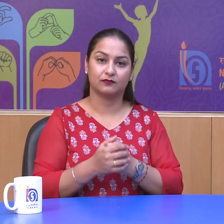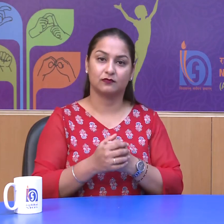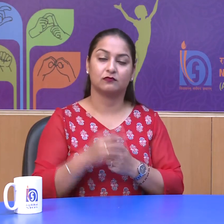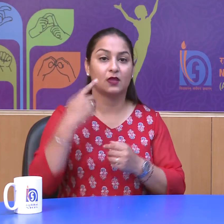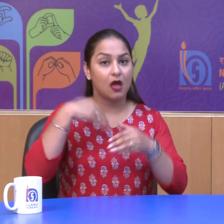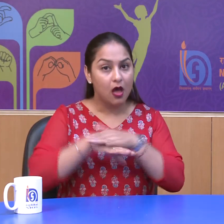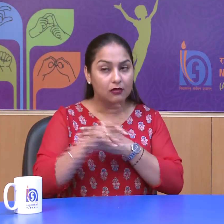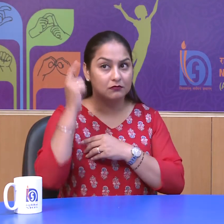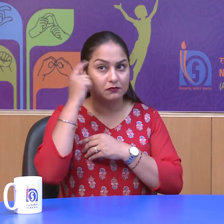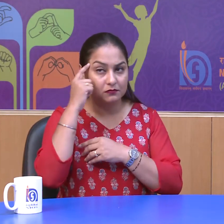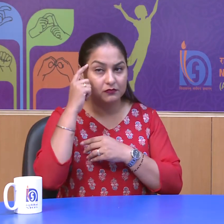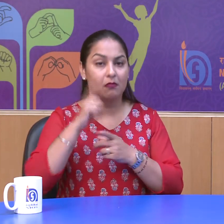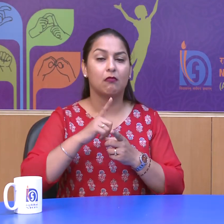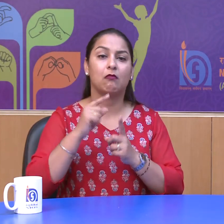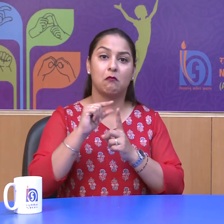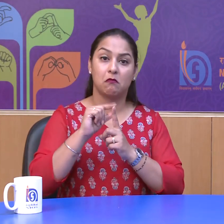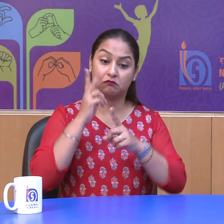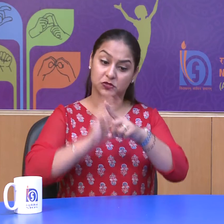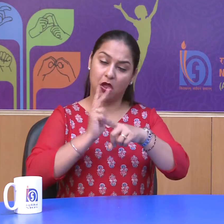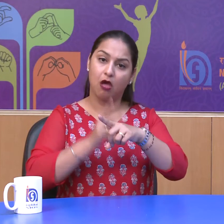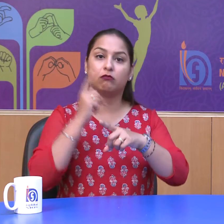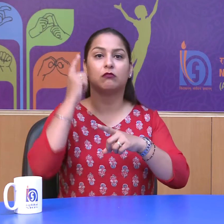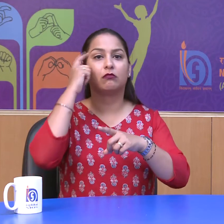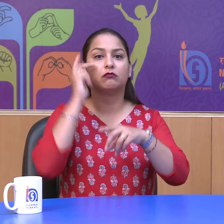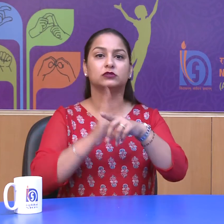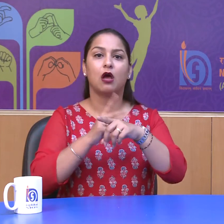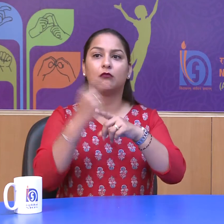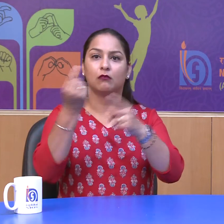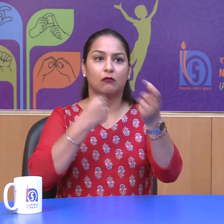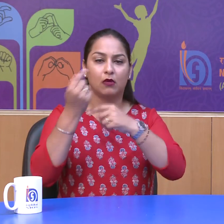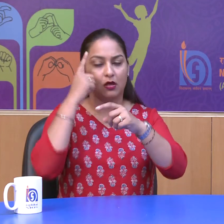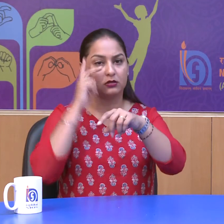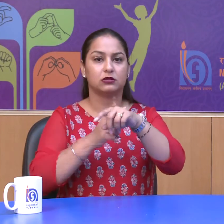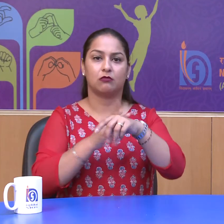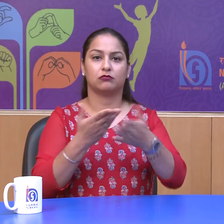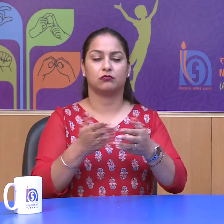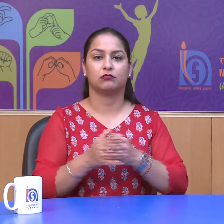minds permanent impact. These formal education